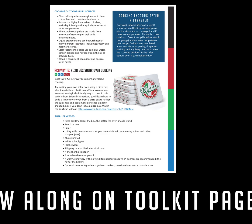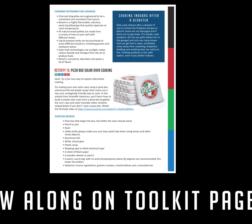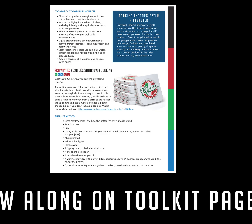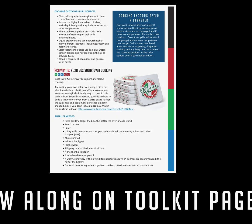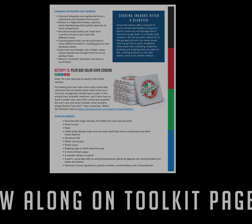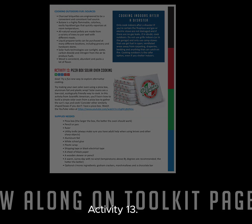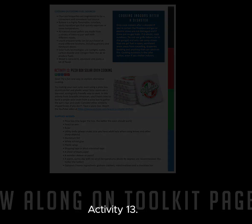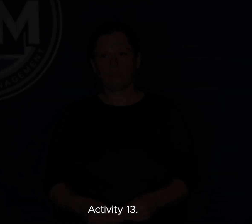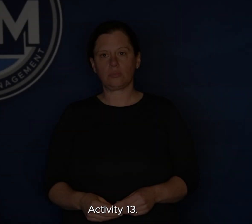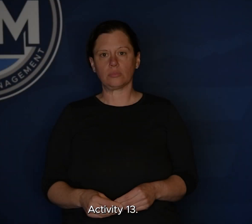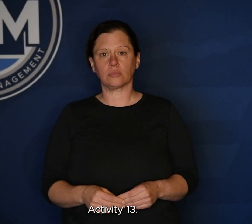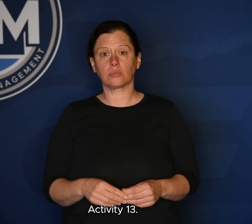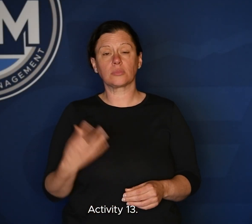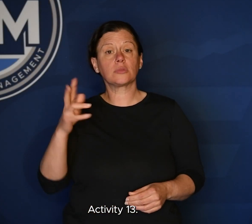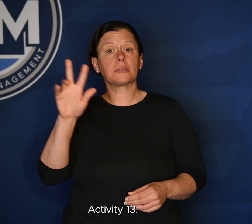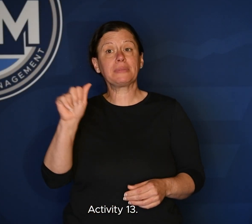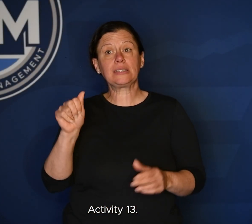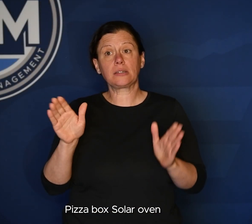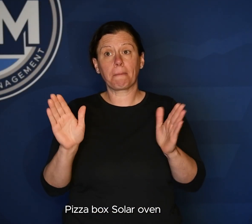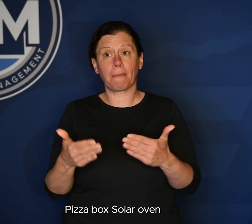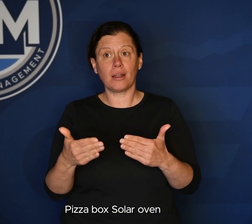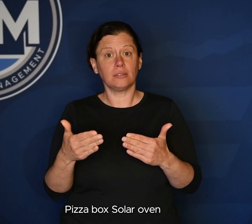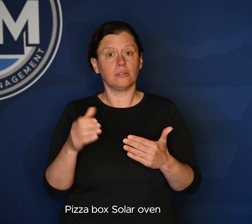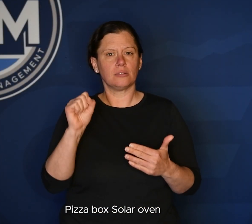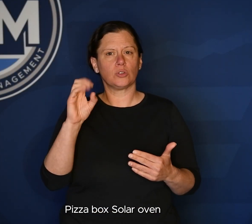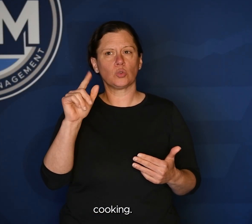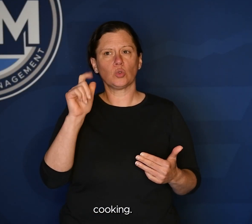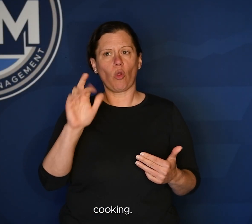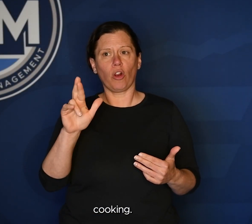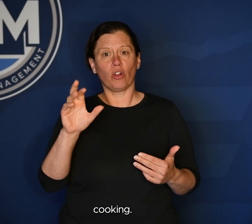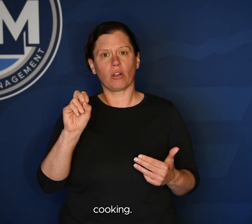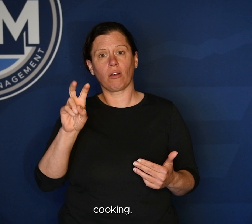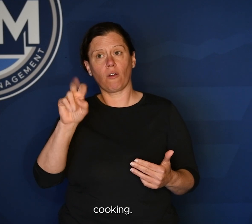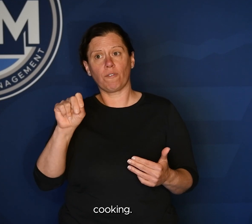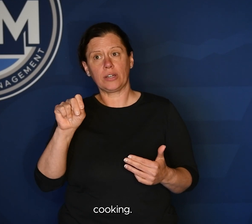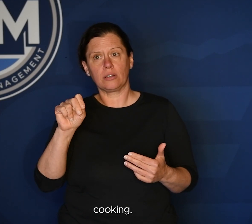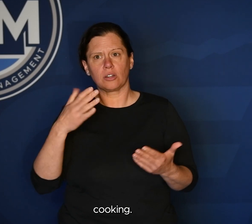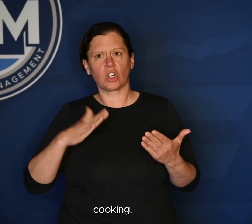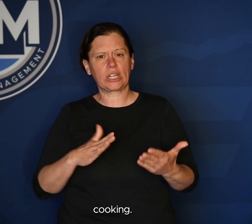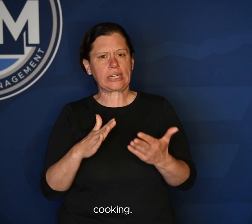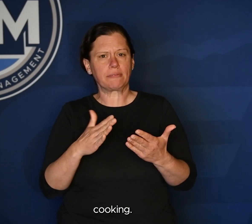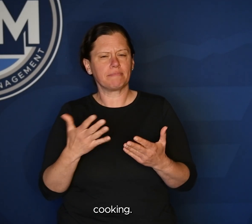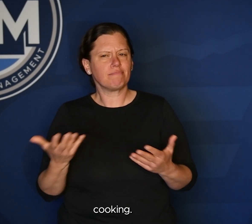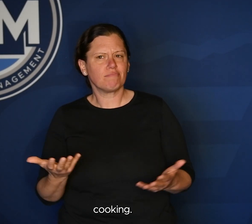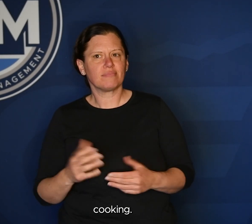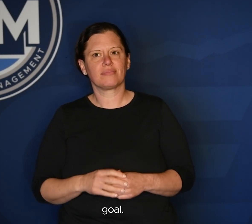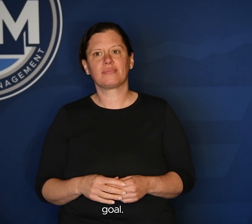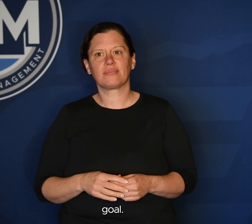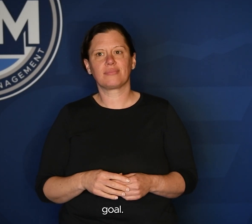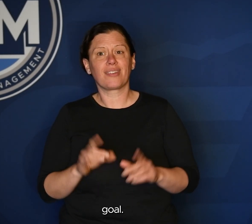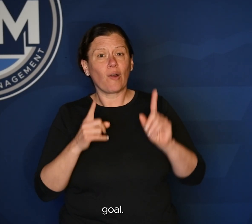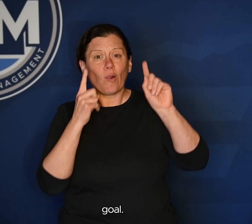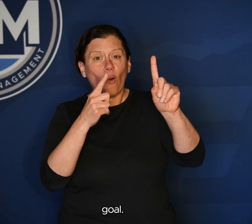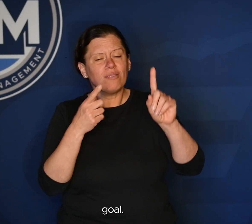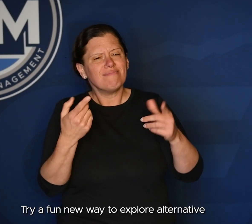page 61. Activity 13, Pizza Box Solar Oven Cooking.